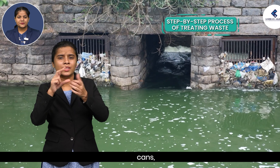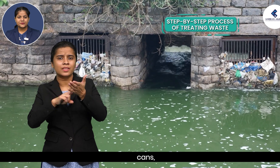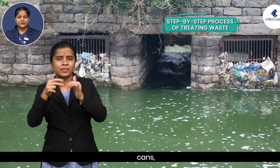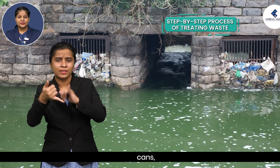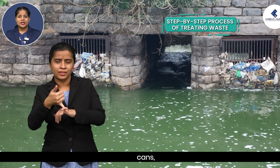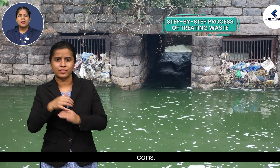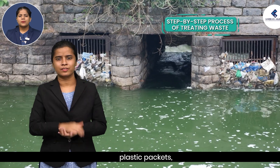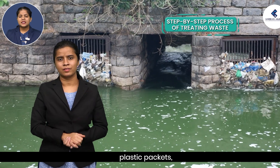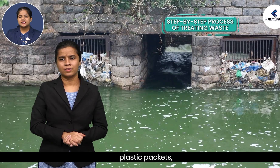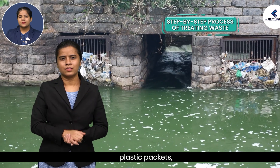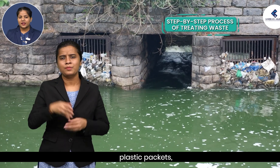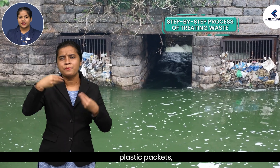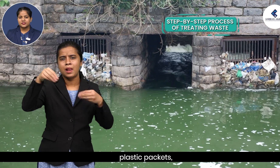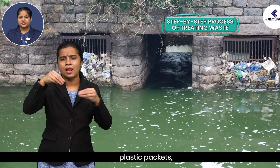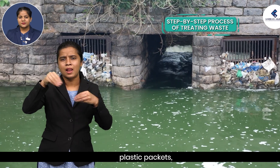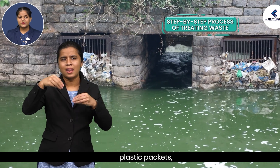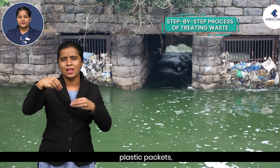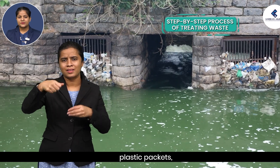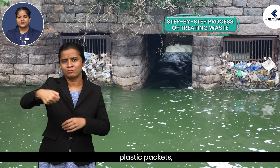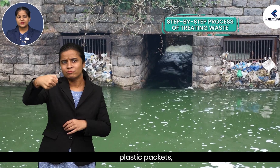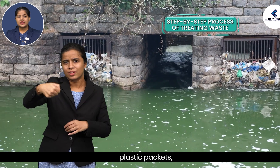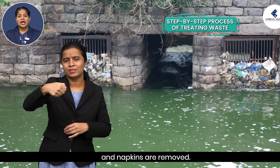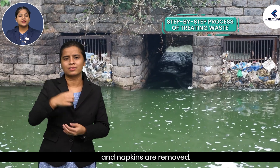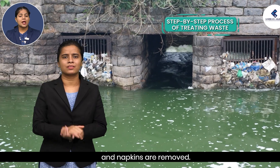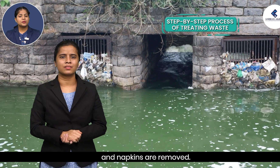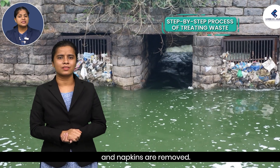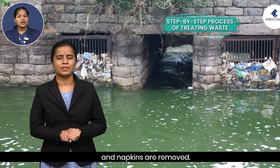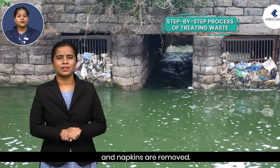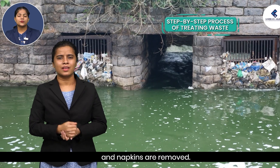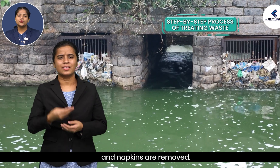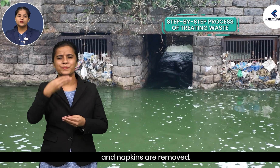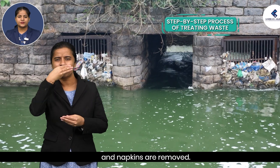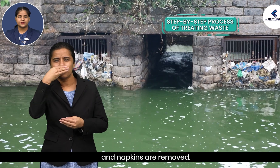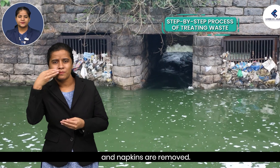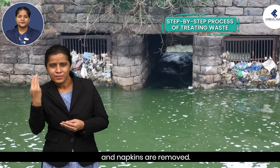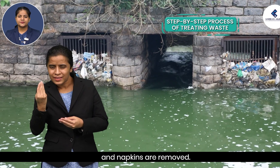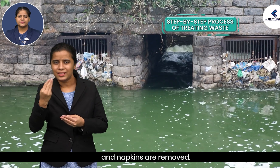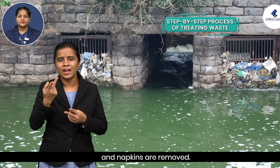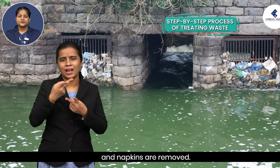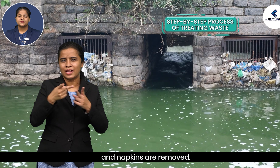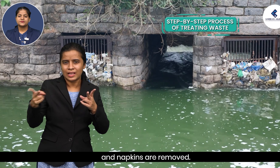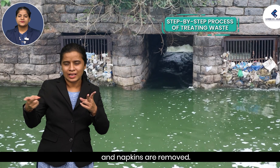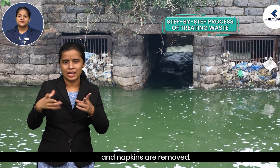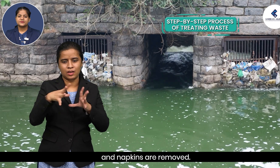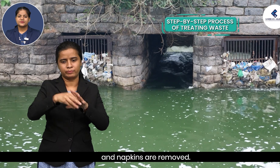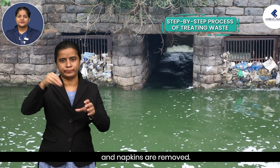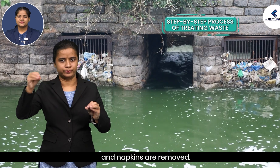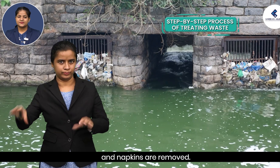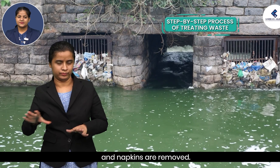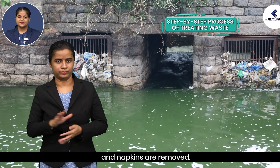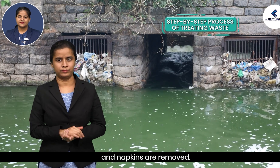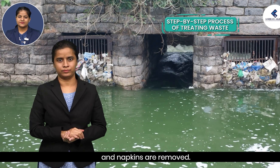cans, plastic packets, and napkins are removed.